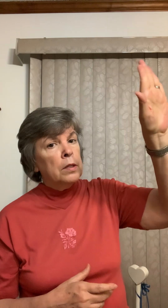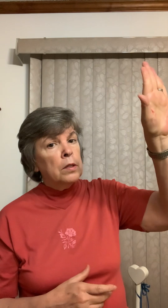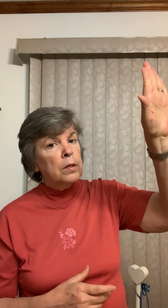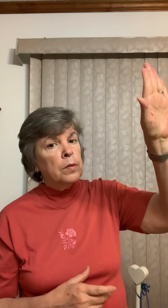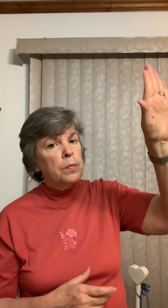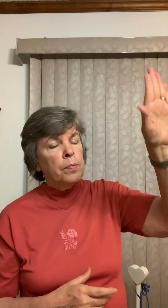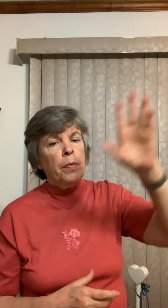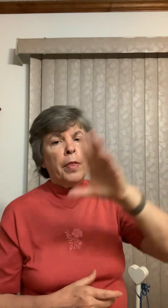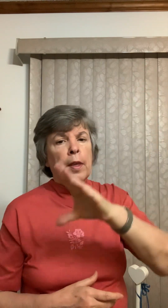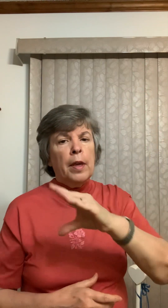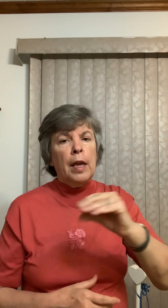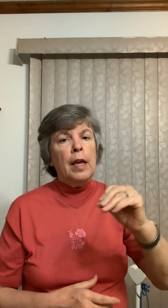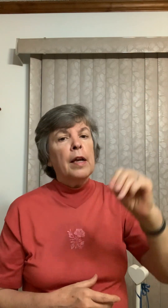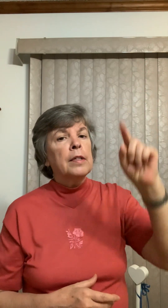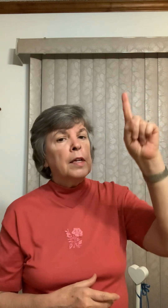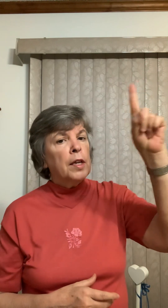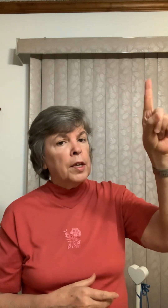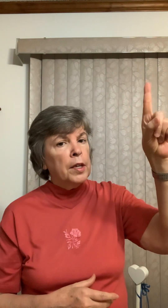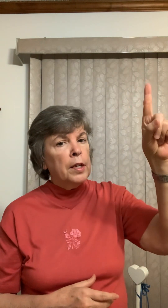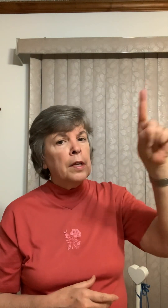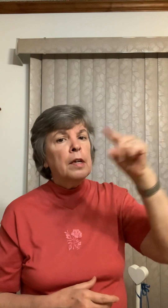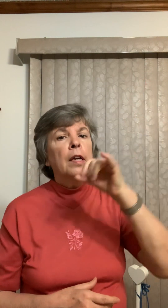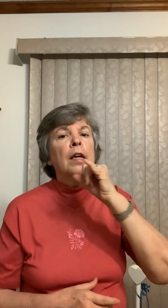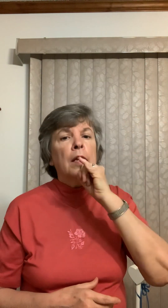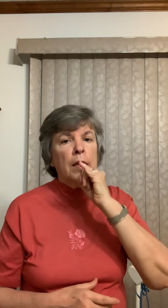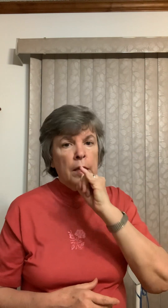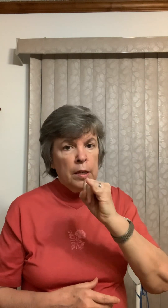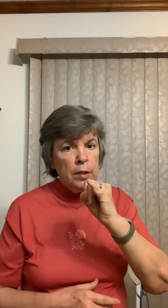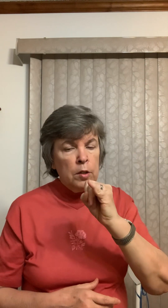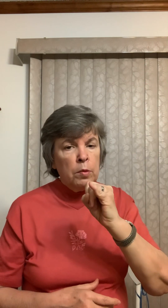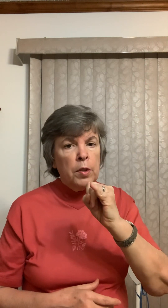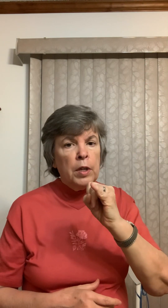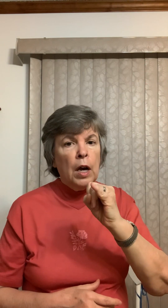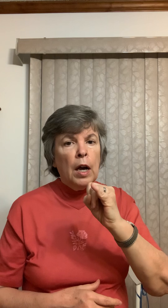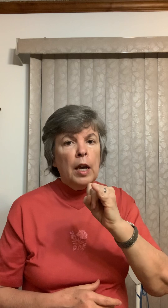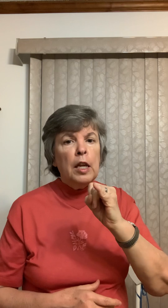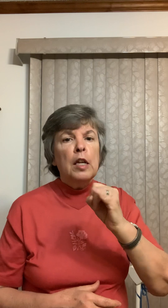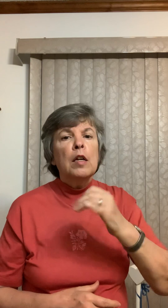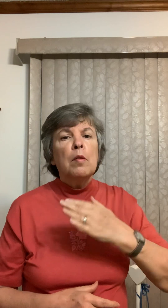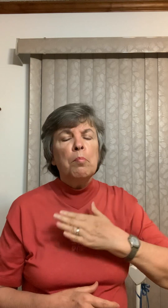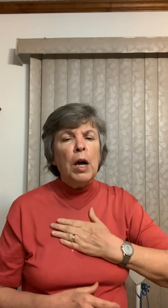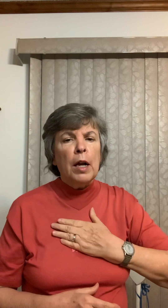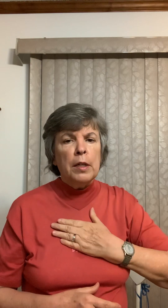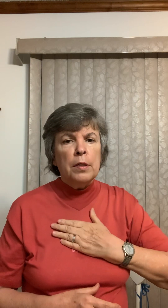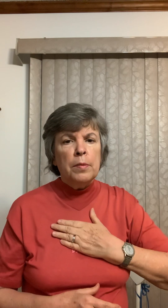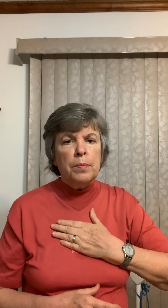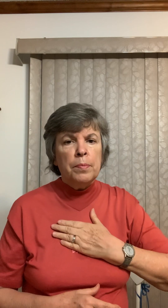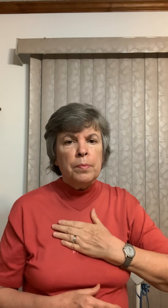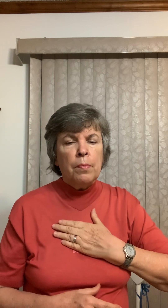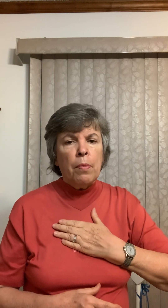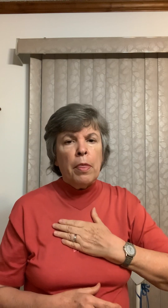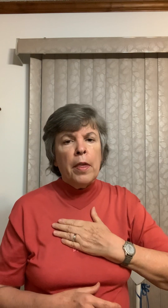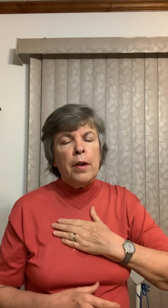his, and he is, with the I, mine.